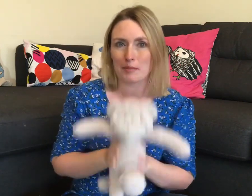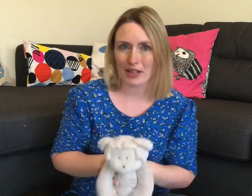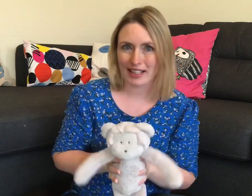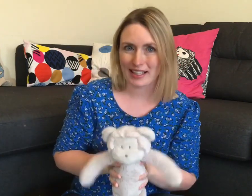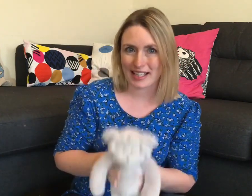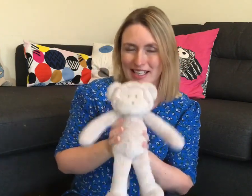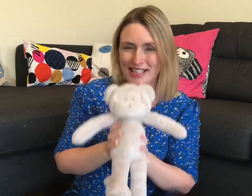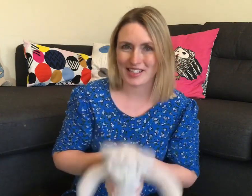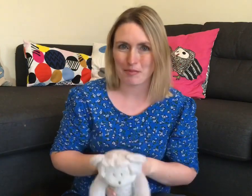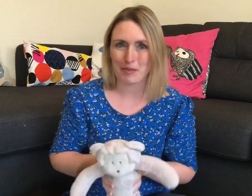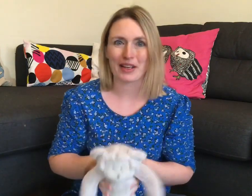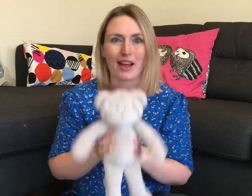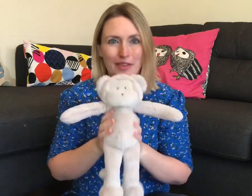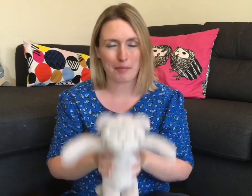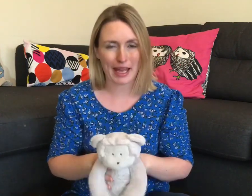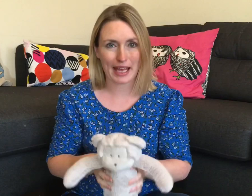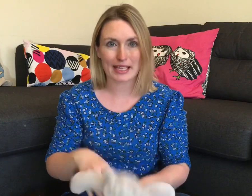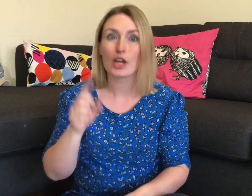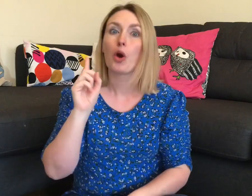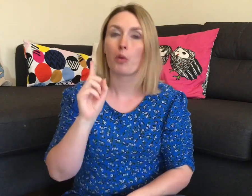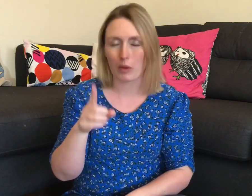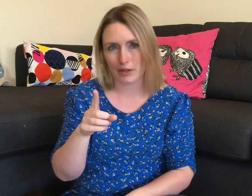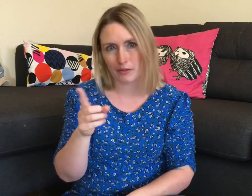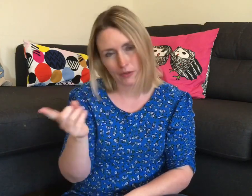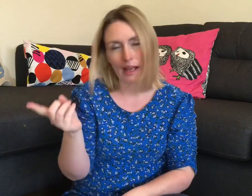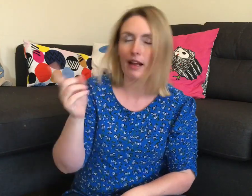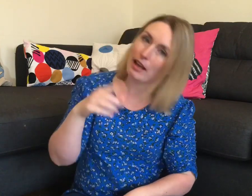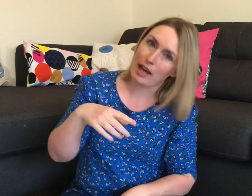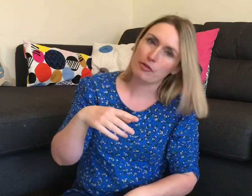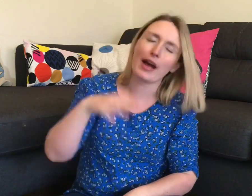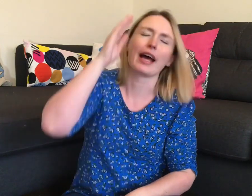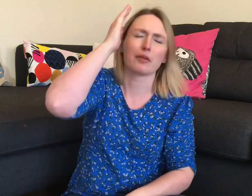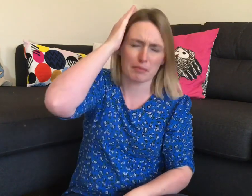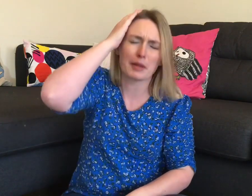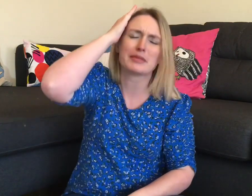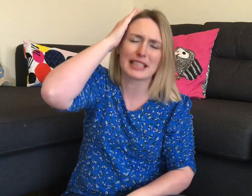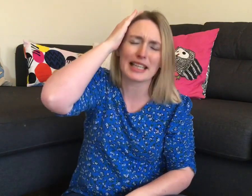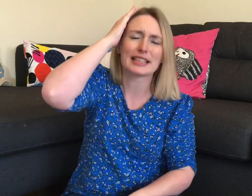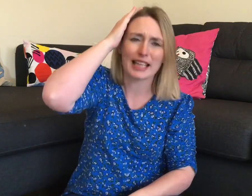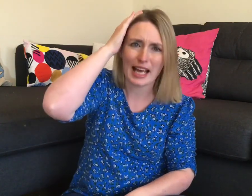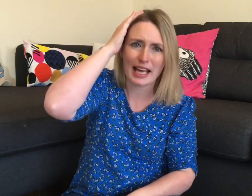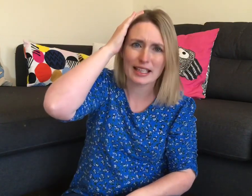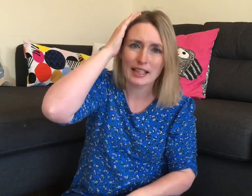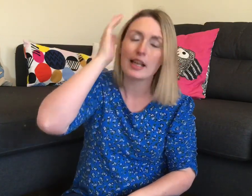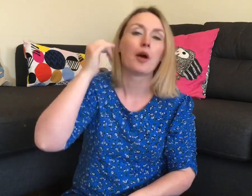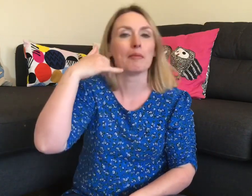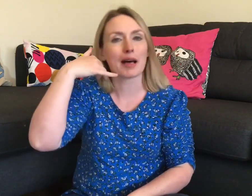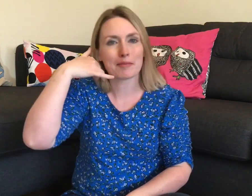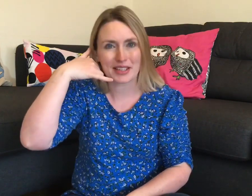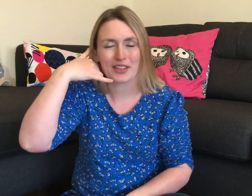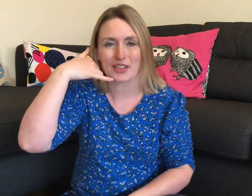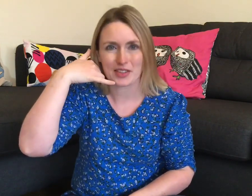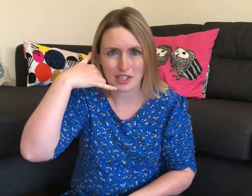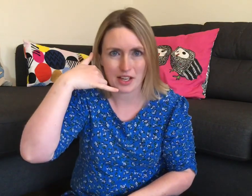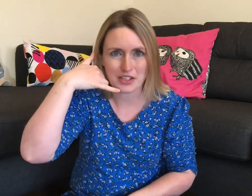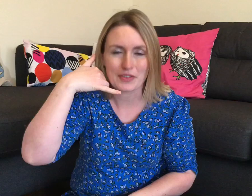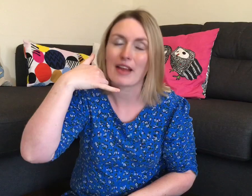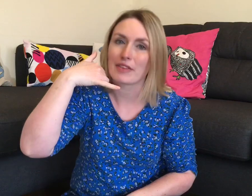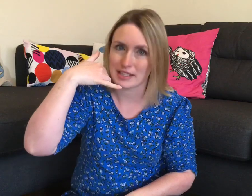monkeys jumping on the bed one fell off and bumped his head mommy mommy called the doctor and the